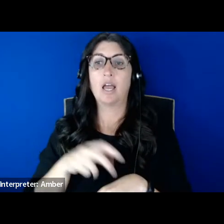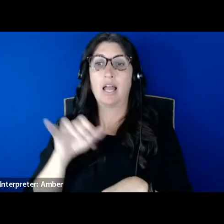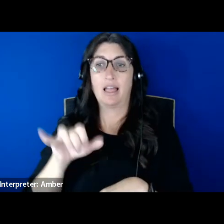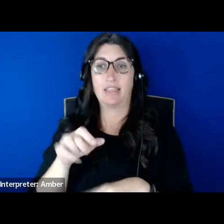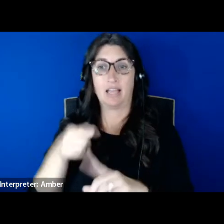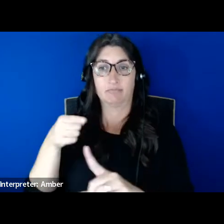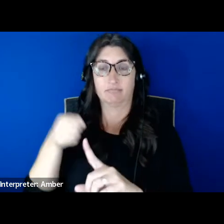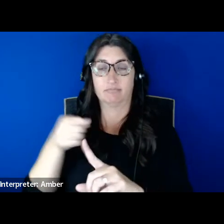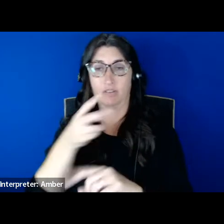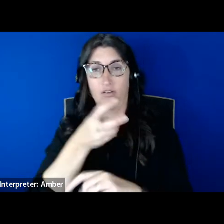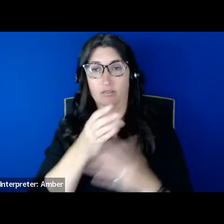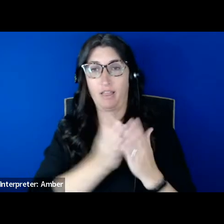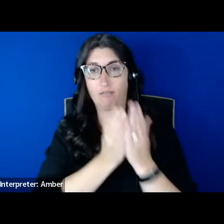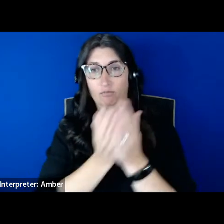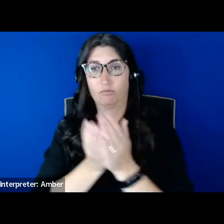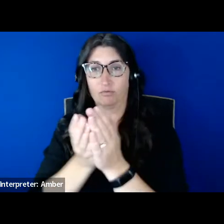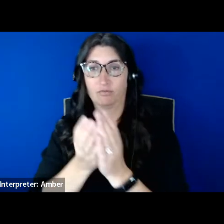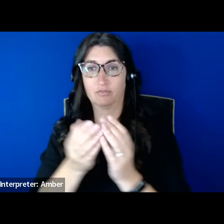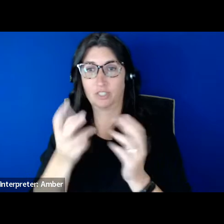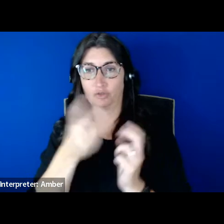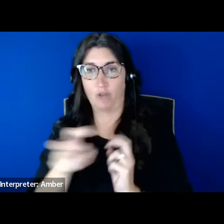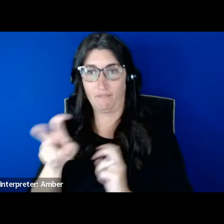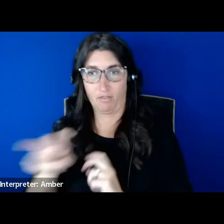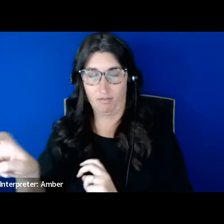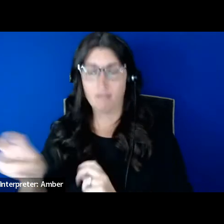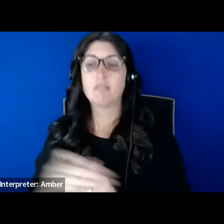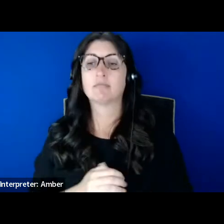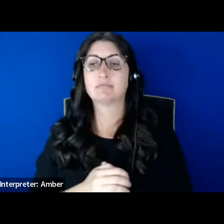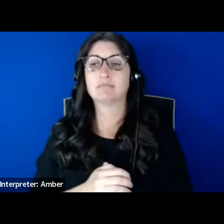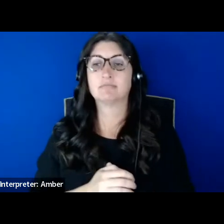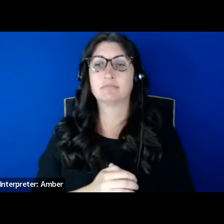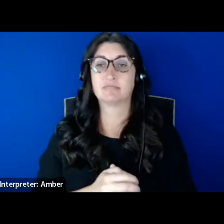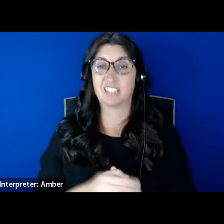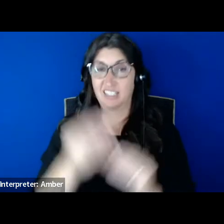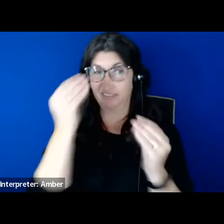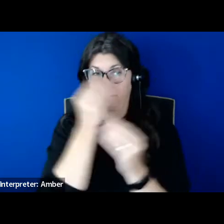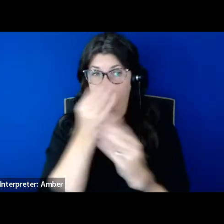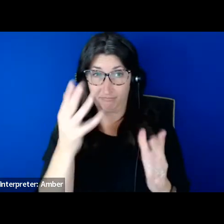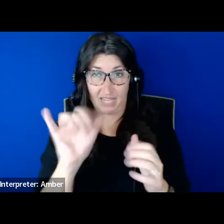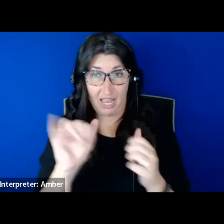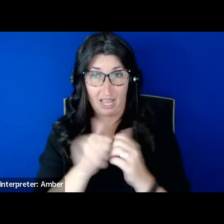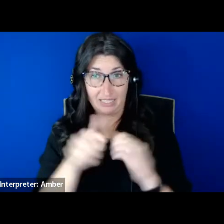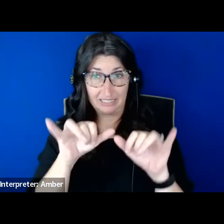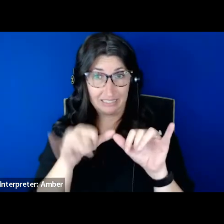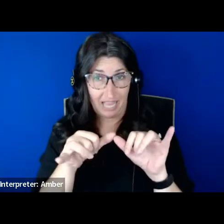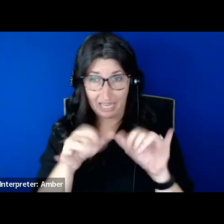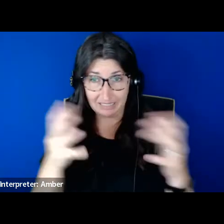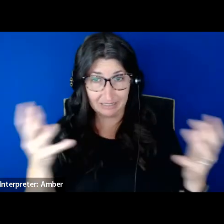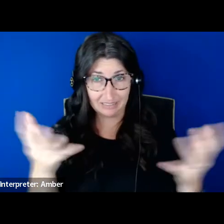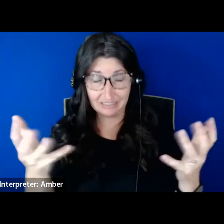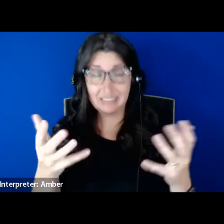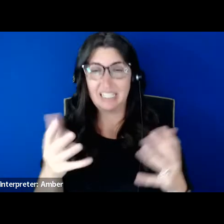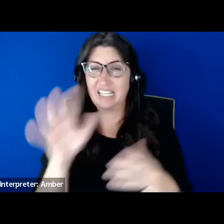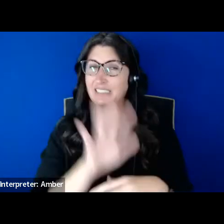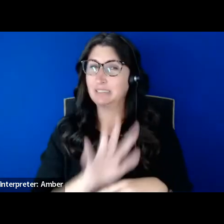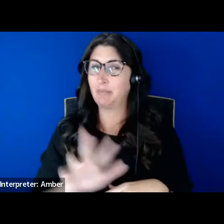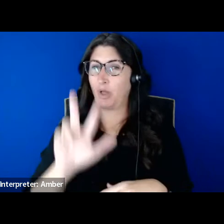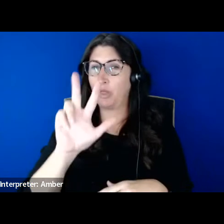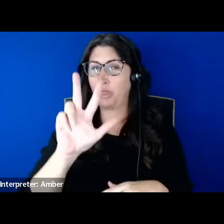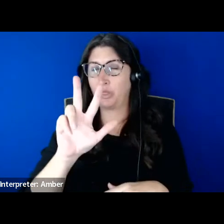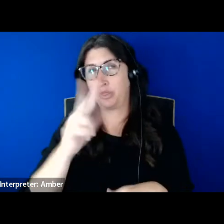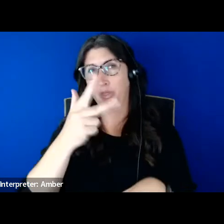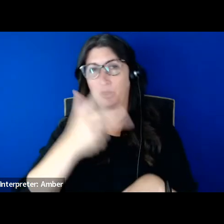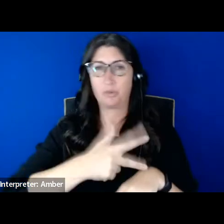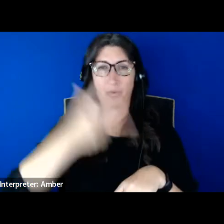voyage. Just to give you a sense of how big this area is, I think it's probably three times the United